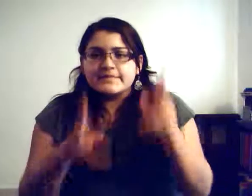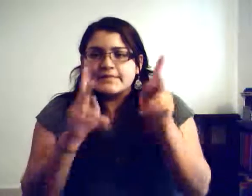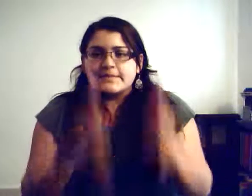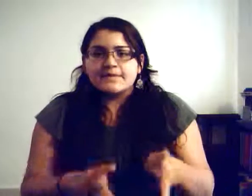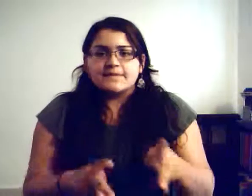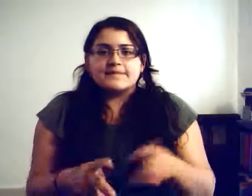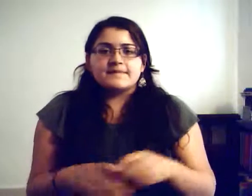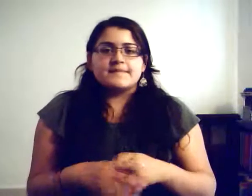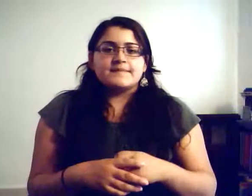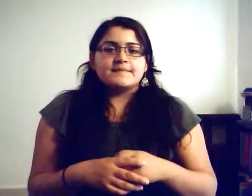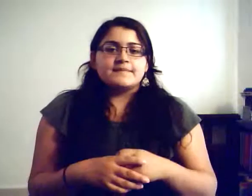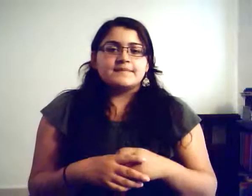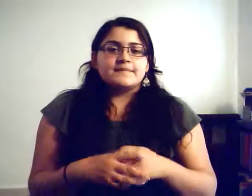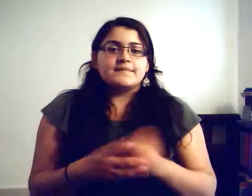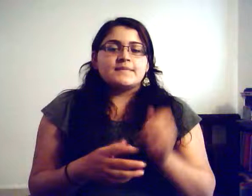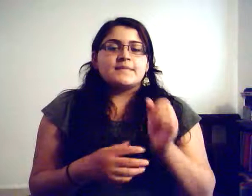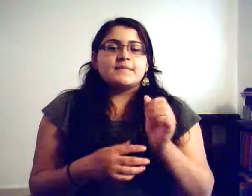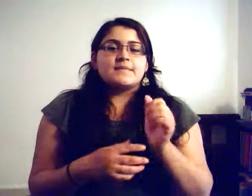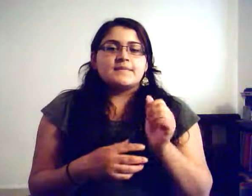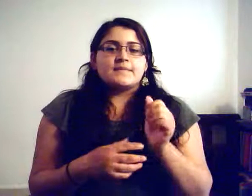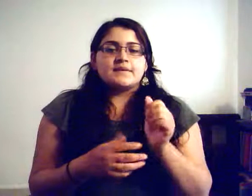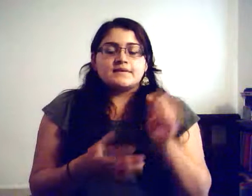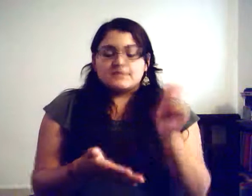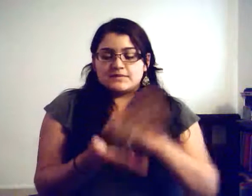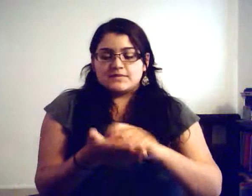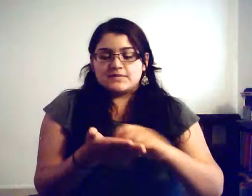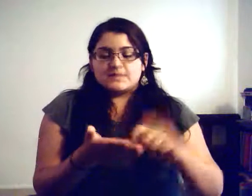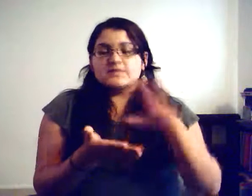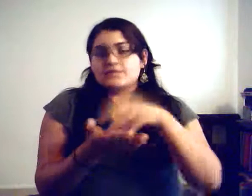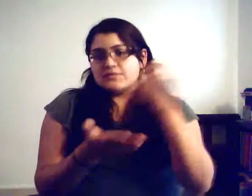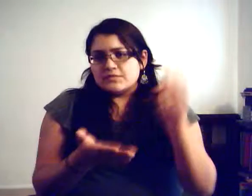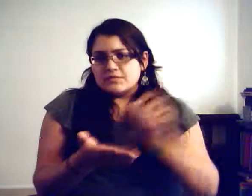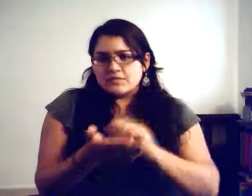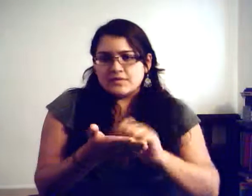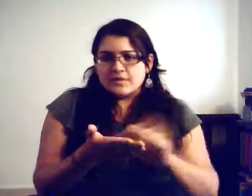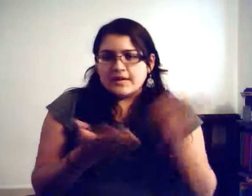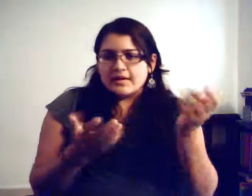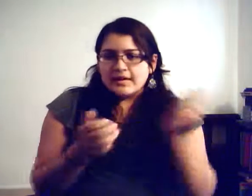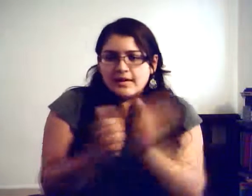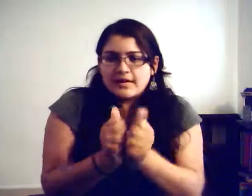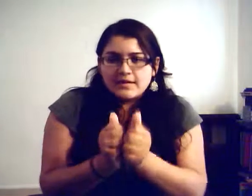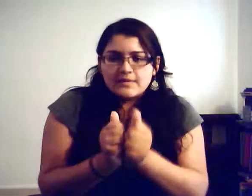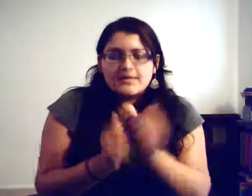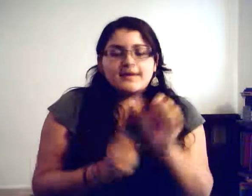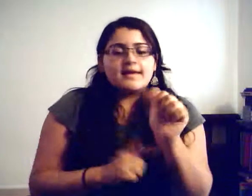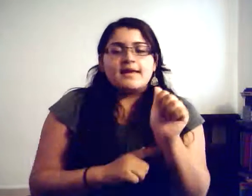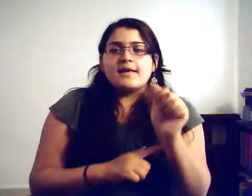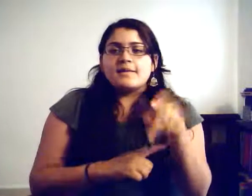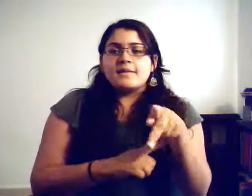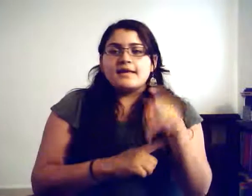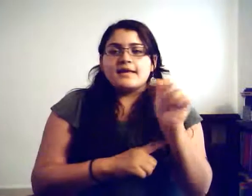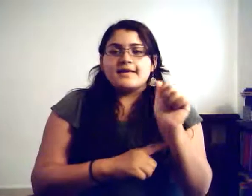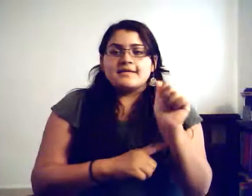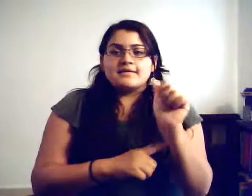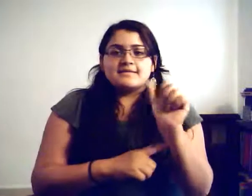psychology paper, APA style, and how to put the paper together, write an abstract, and the different